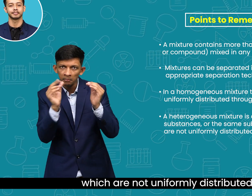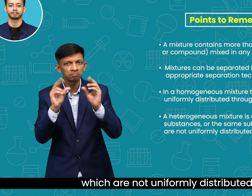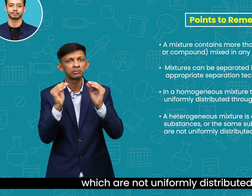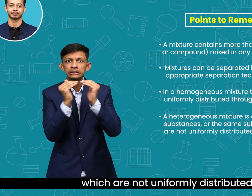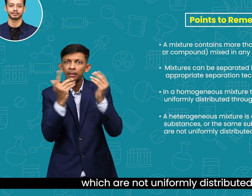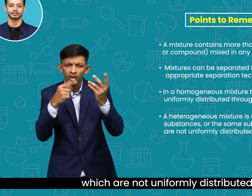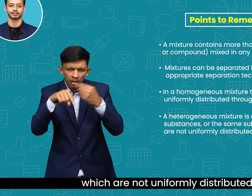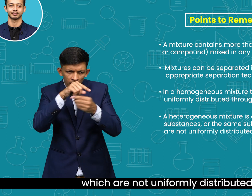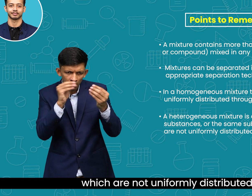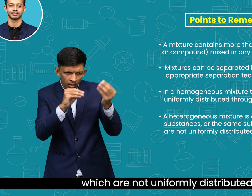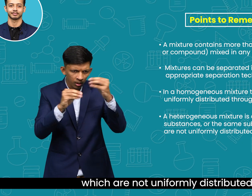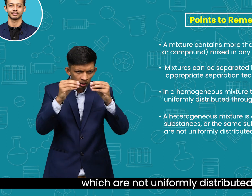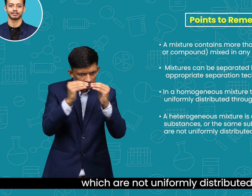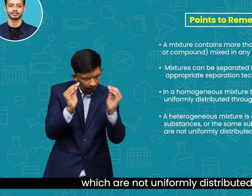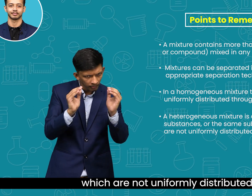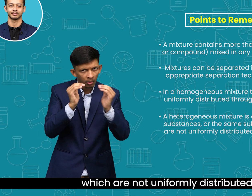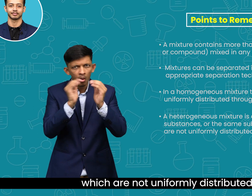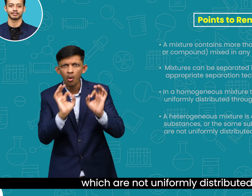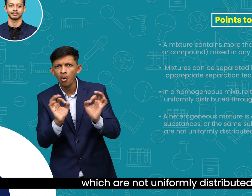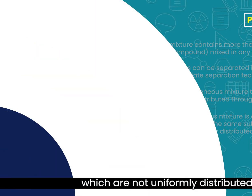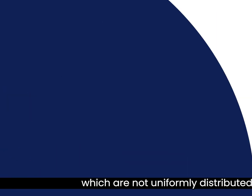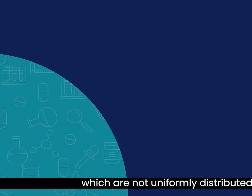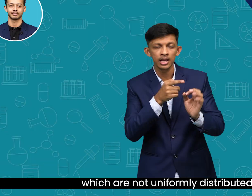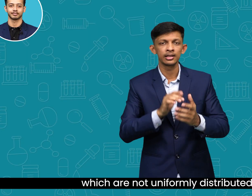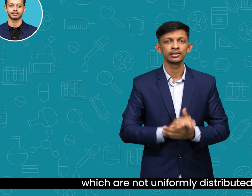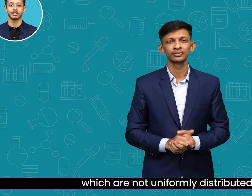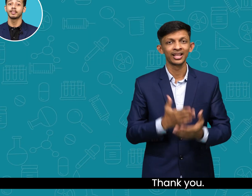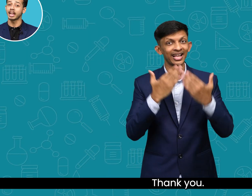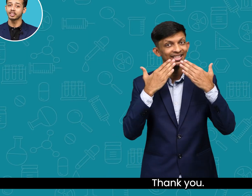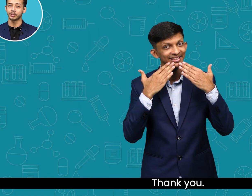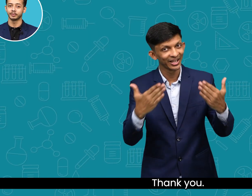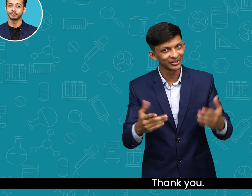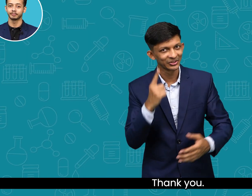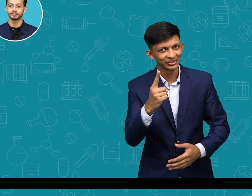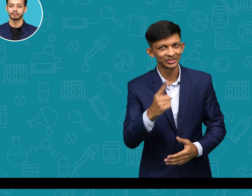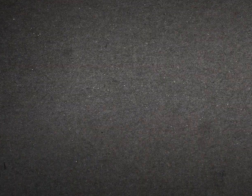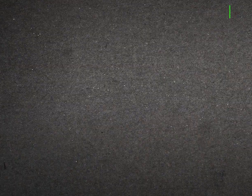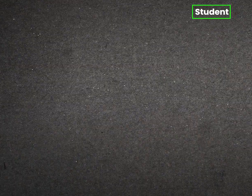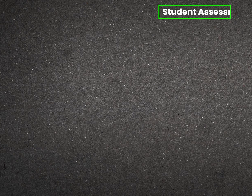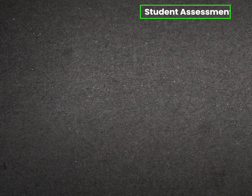it. Thank you.